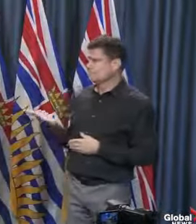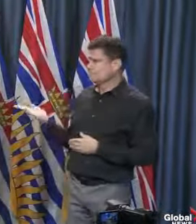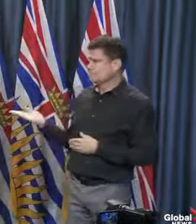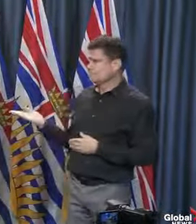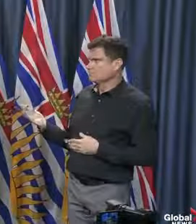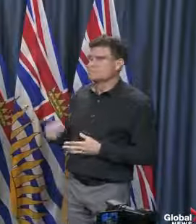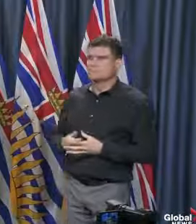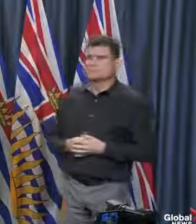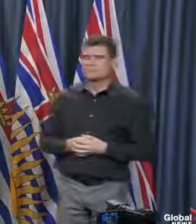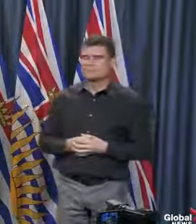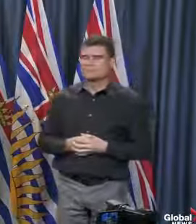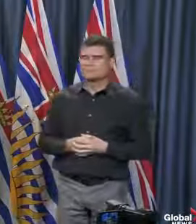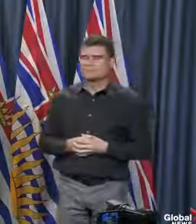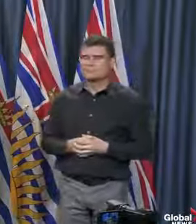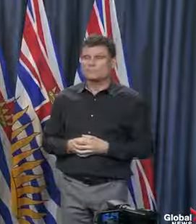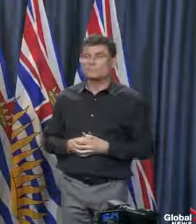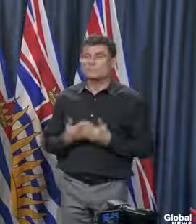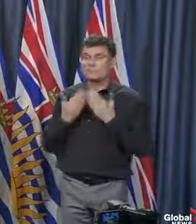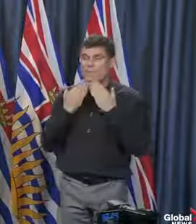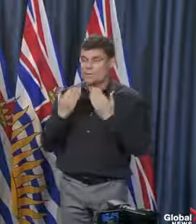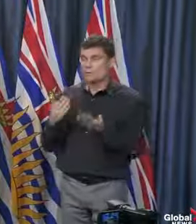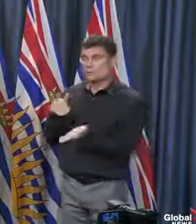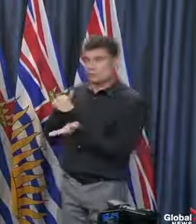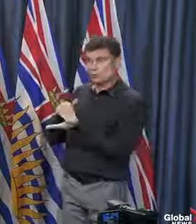Thank you very much, Dr. Henry.